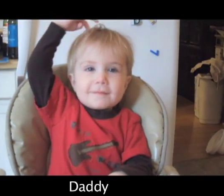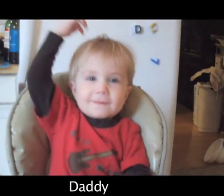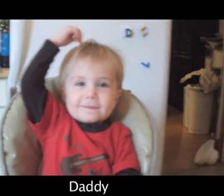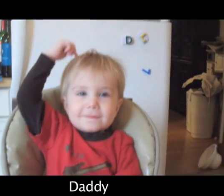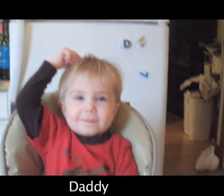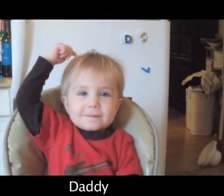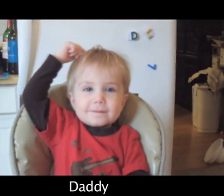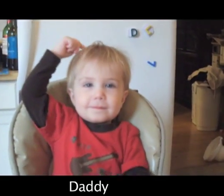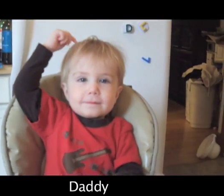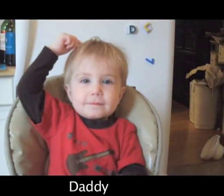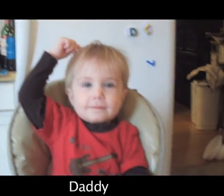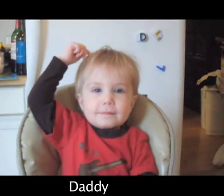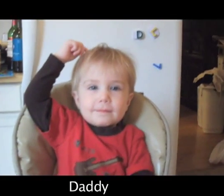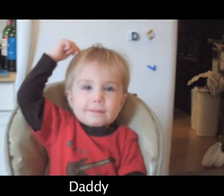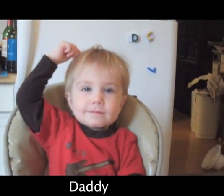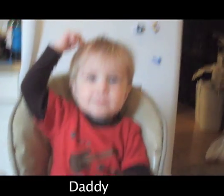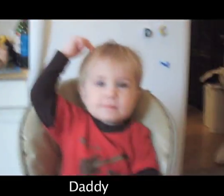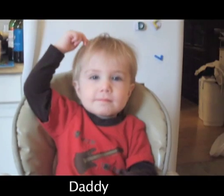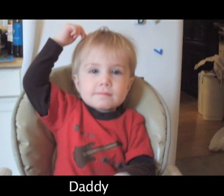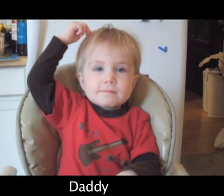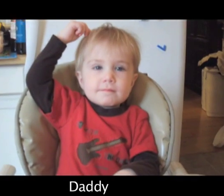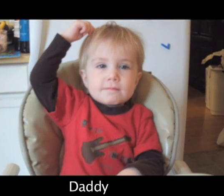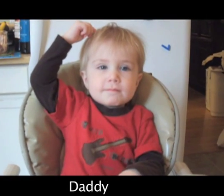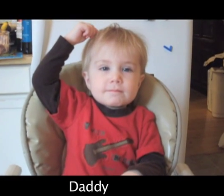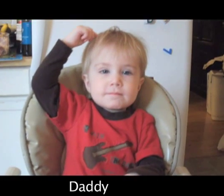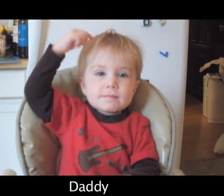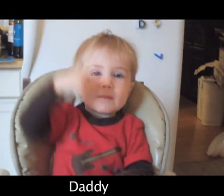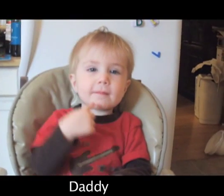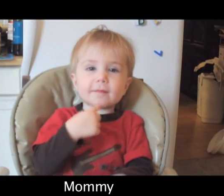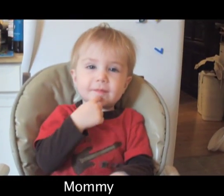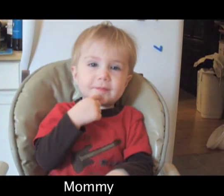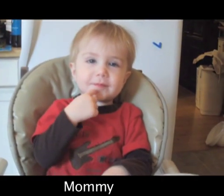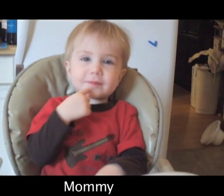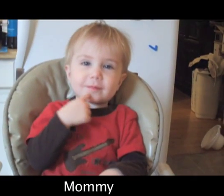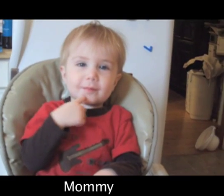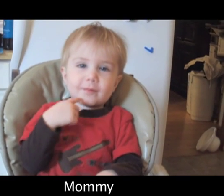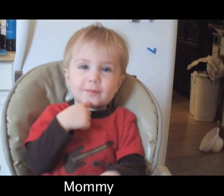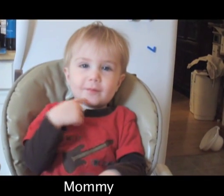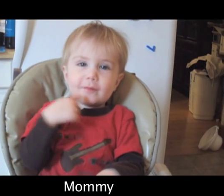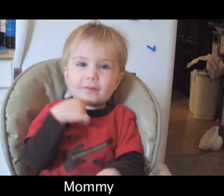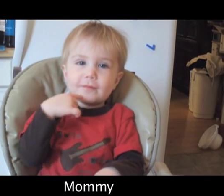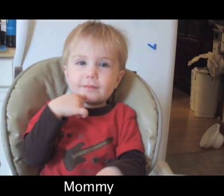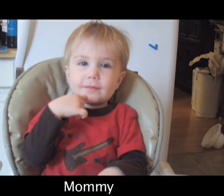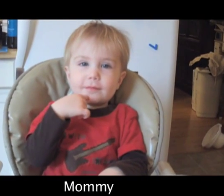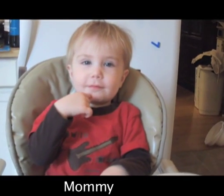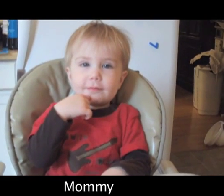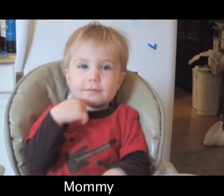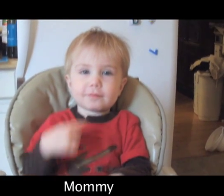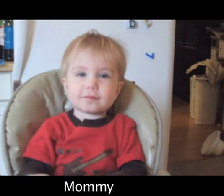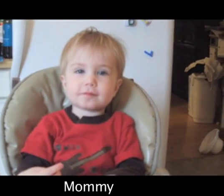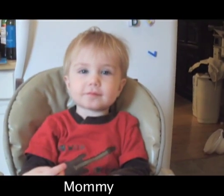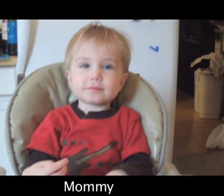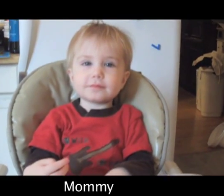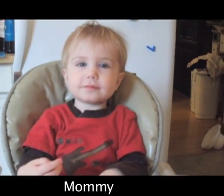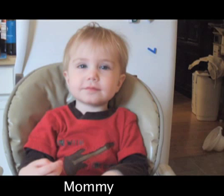and how about mommy mommy good and